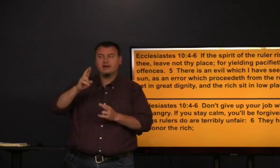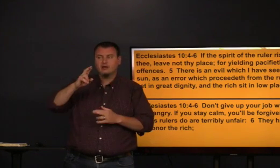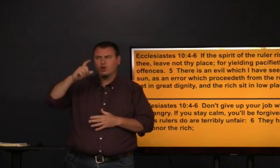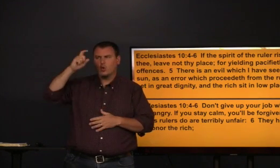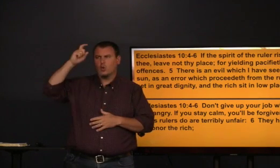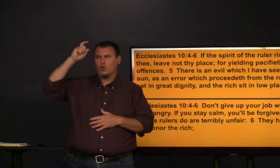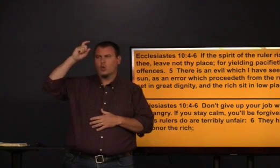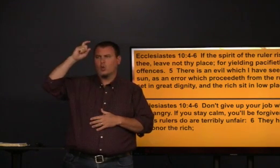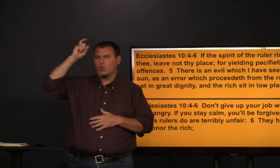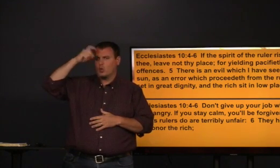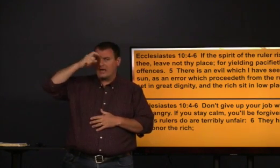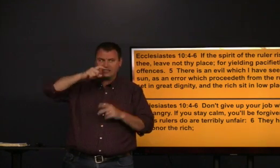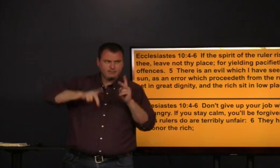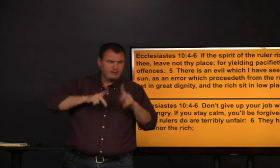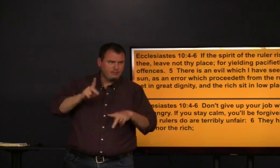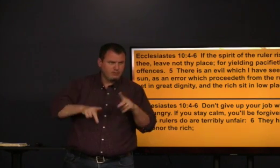respect wise people?